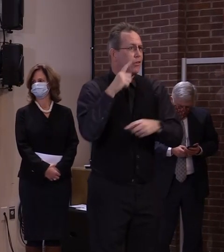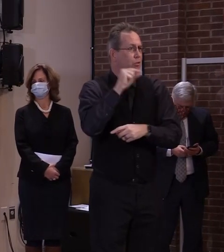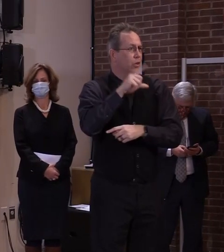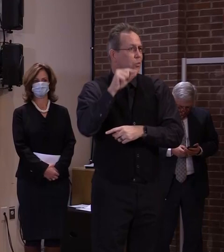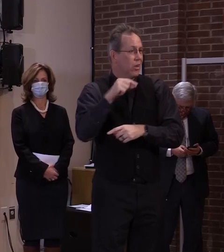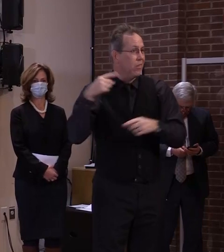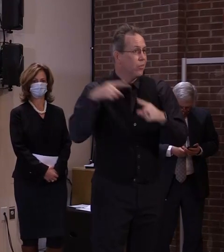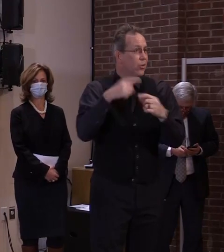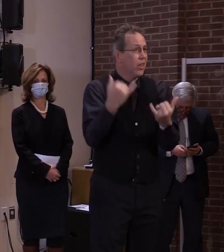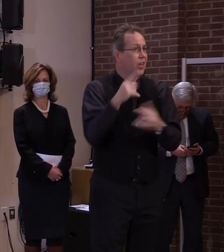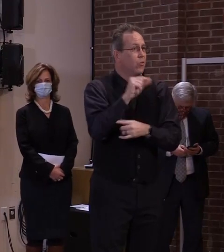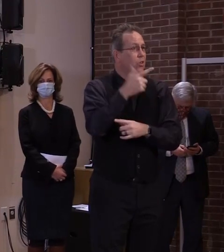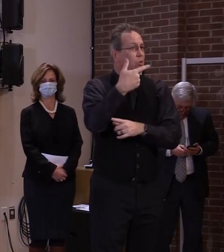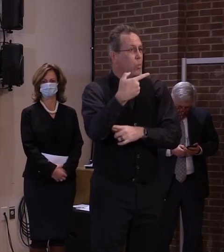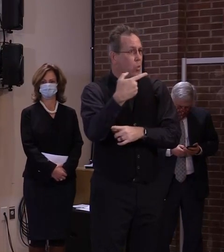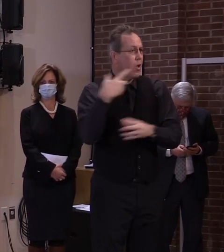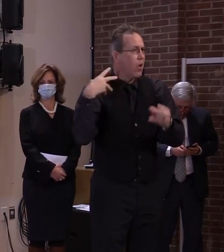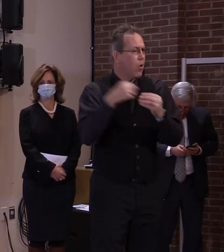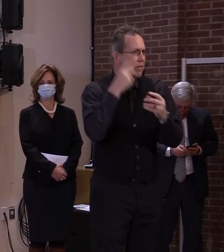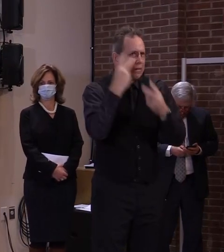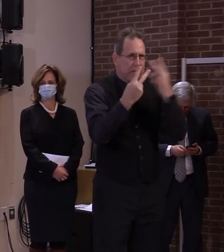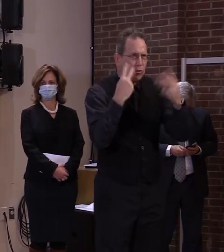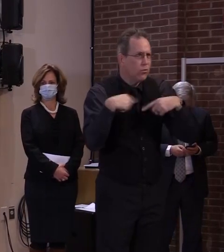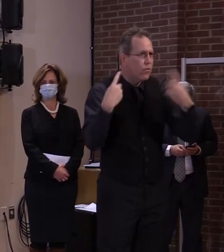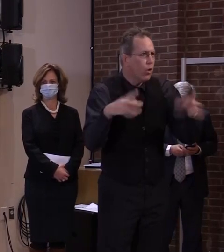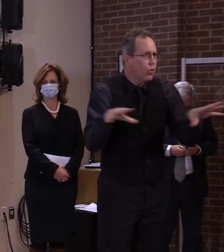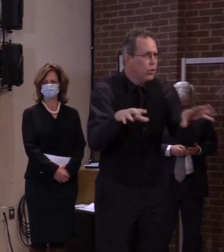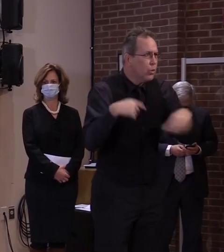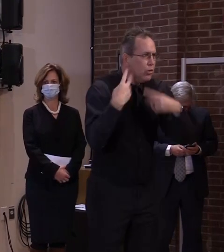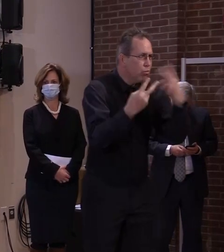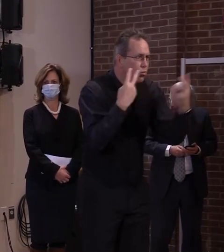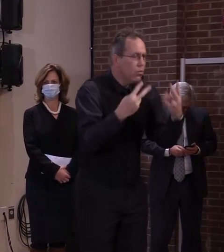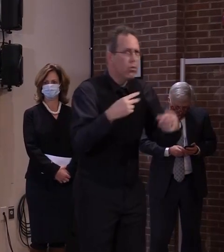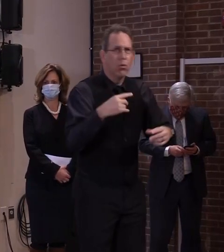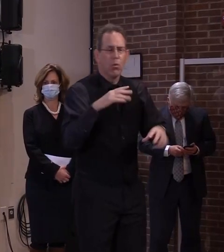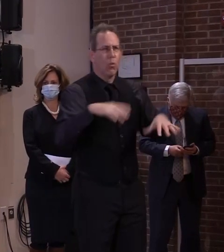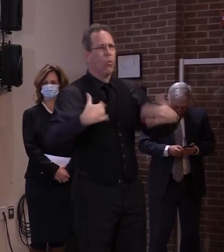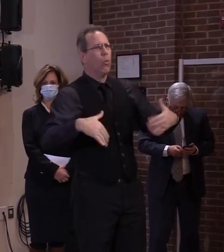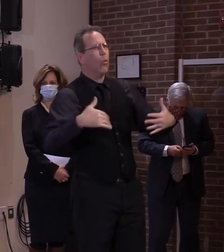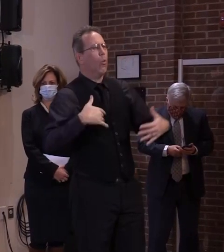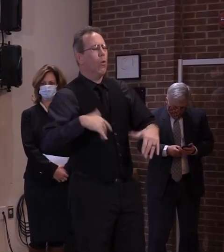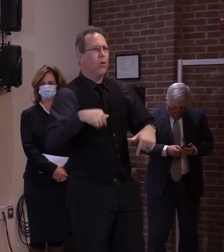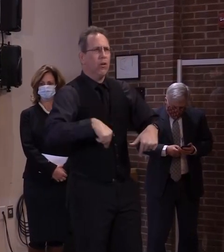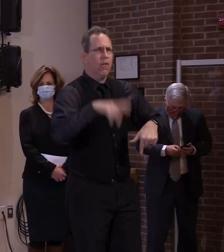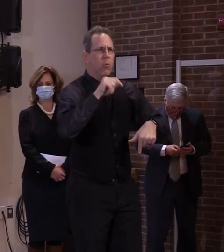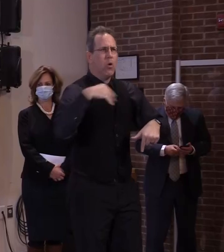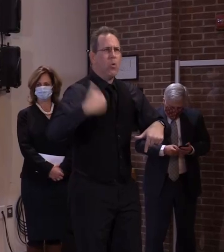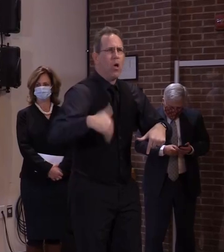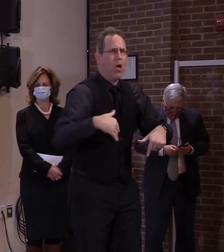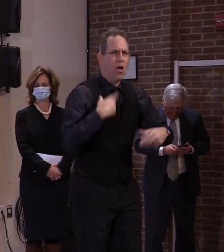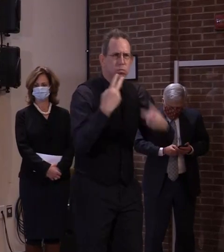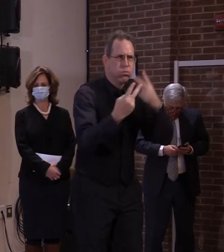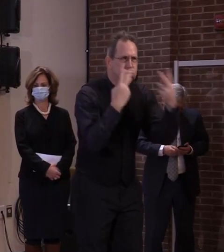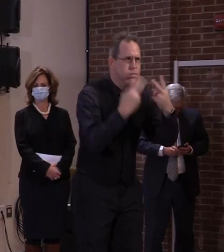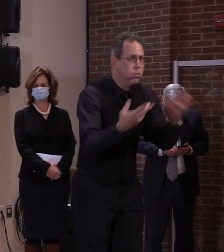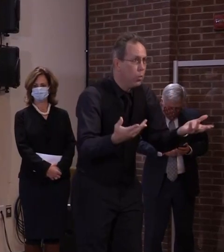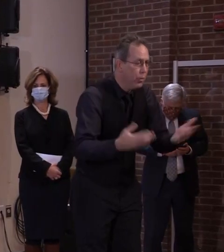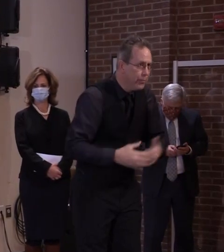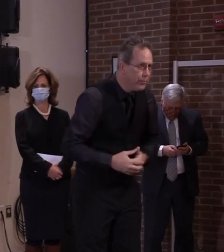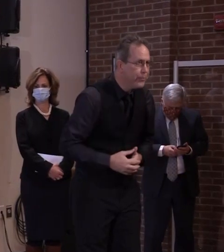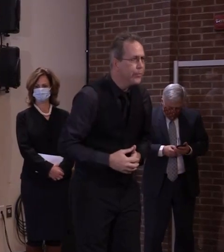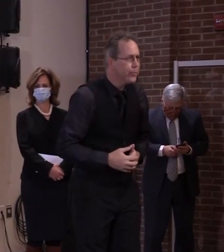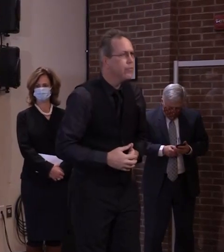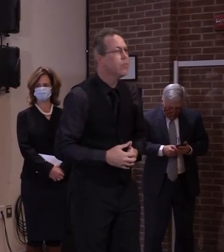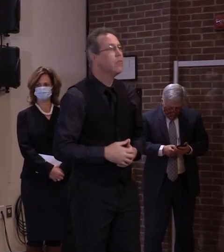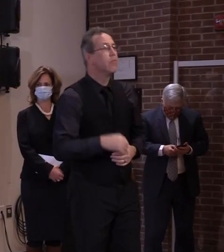of vaccines. It was just over 1 year ago, December 15th to be exact,